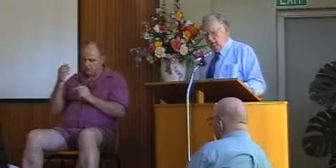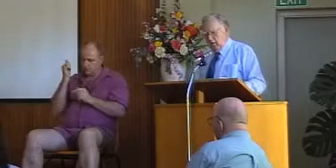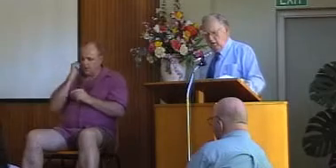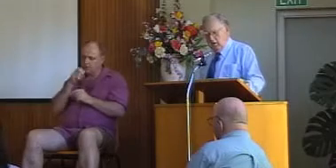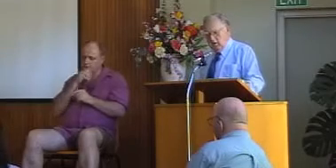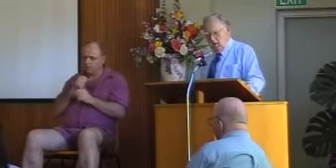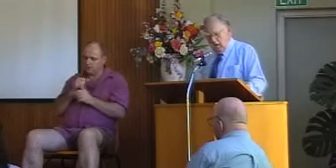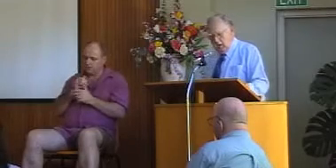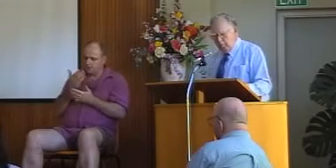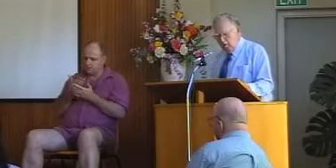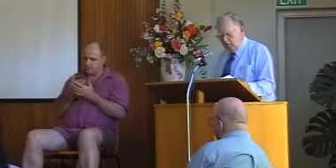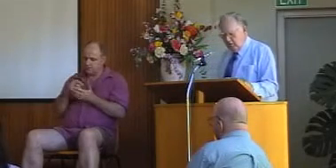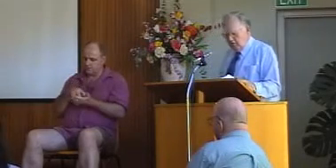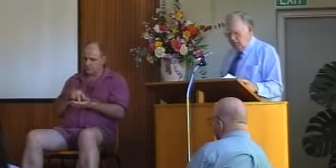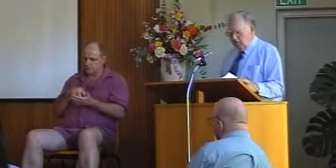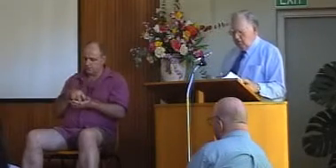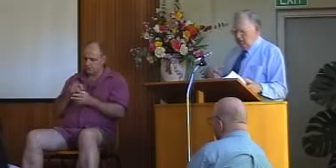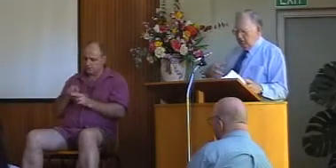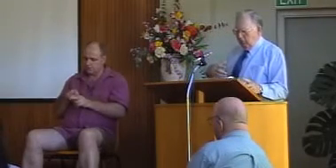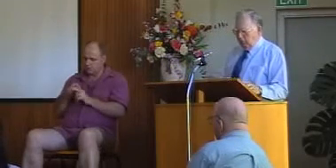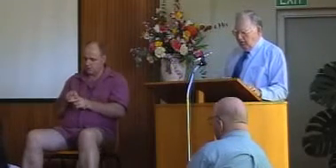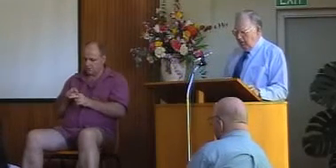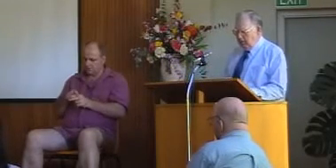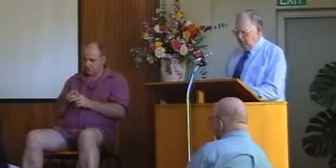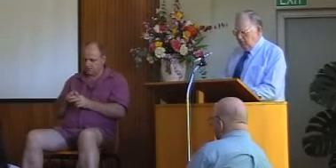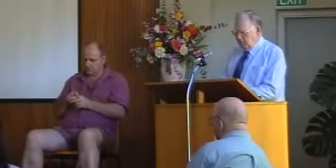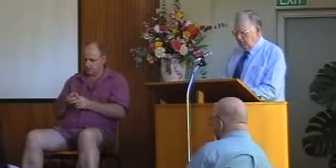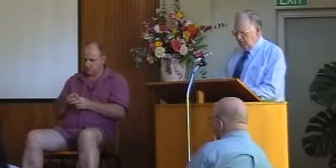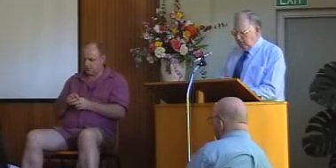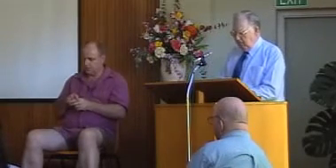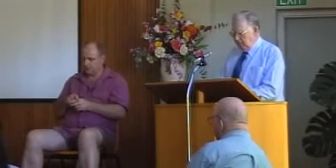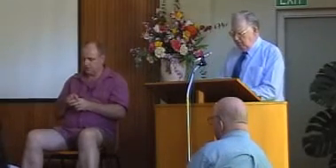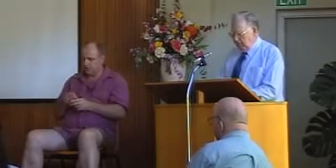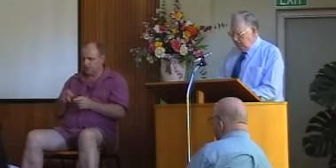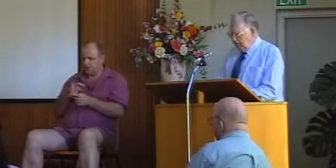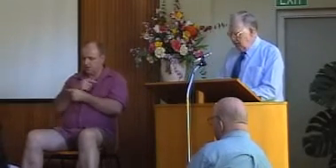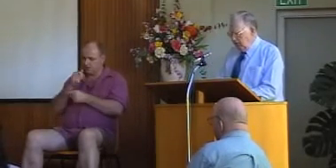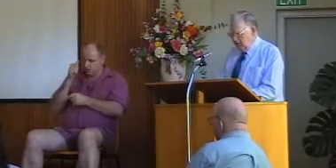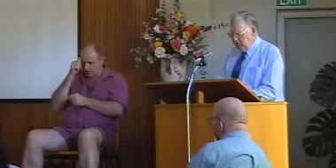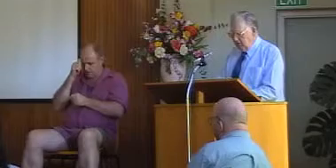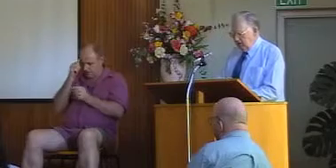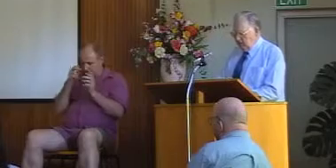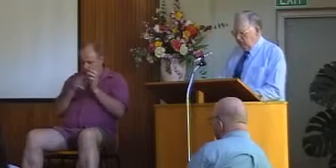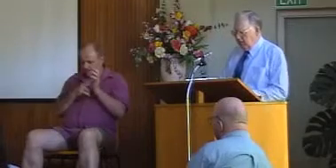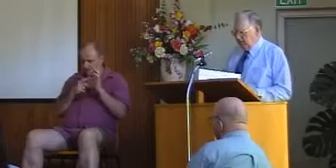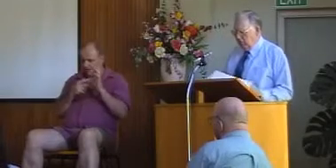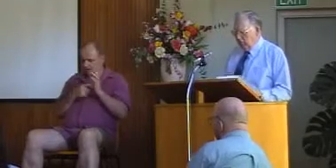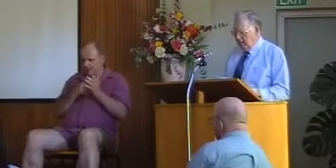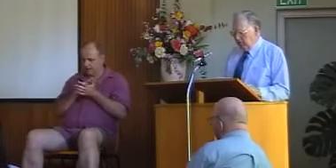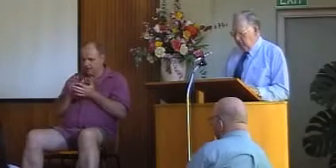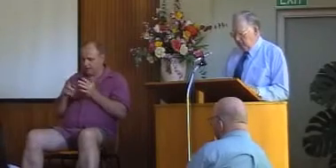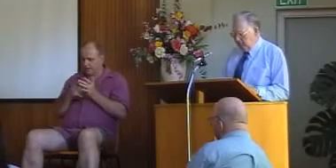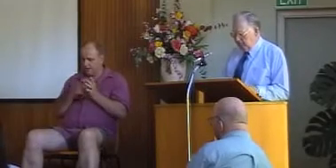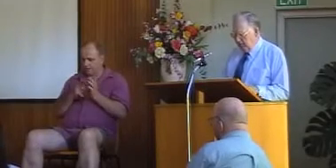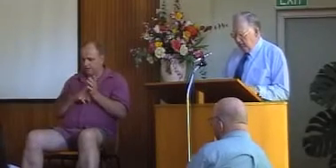Quite a person that was in touch with the Spirit of God. Nathanael, incidentally, is also called people they